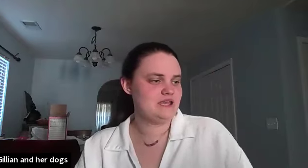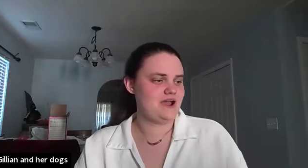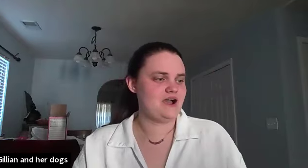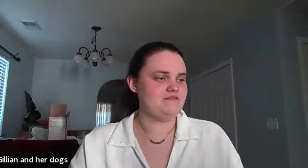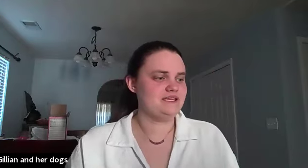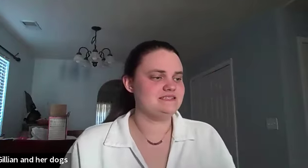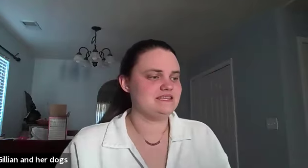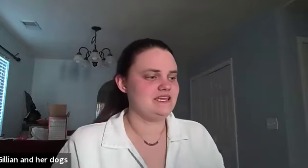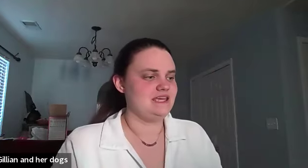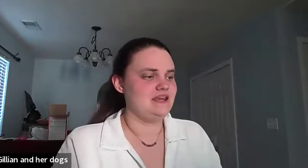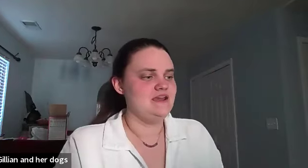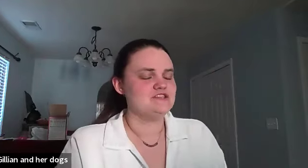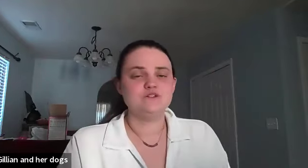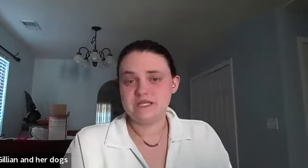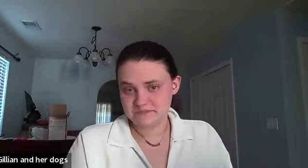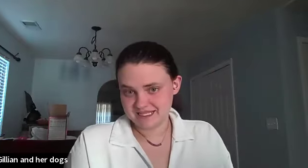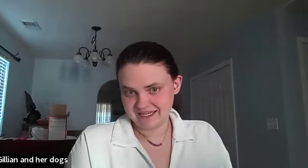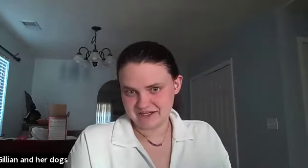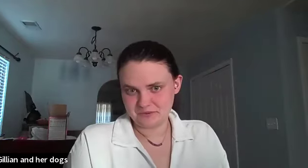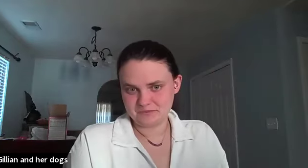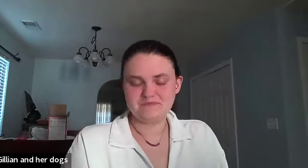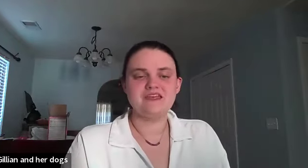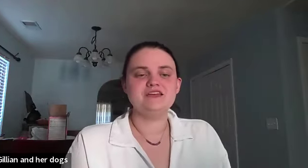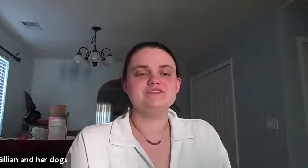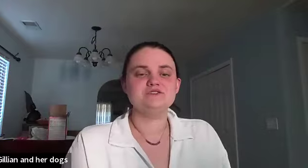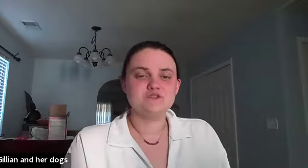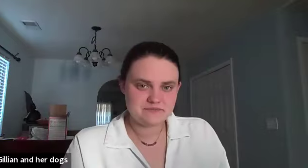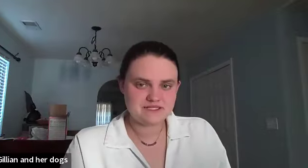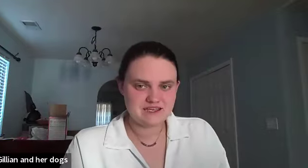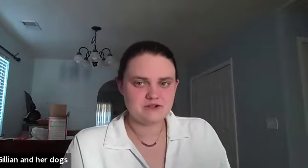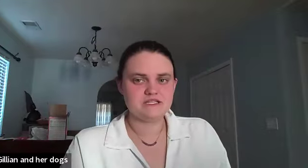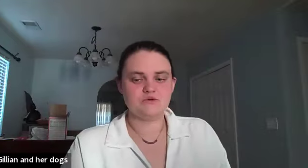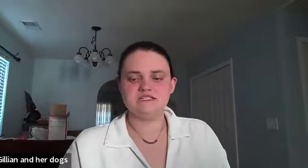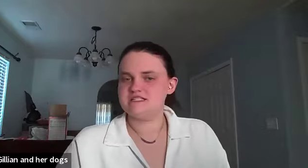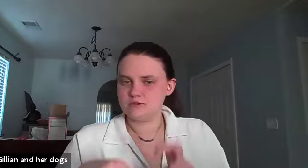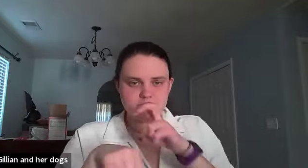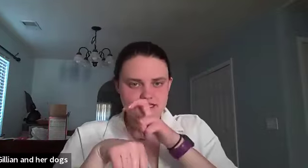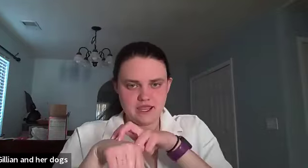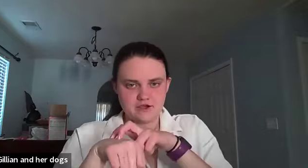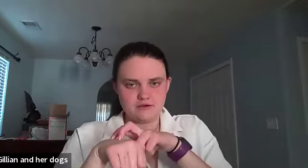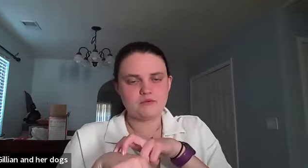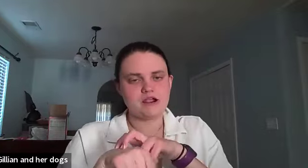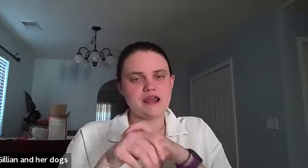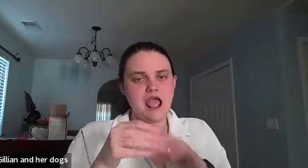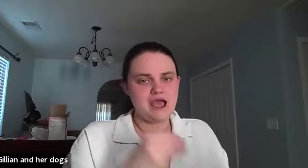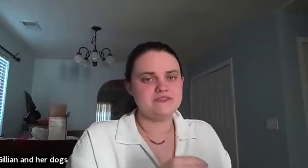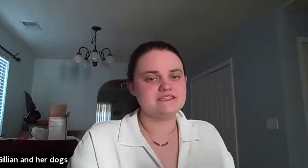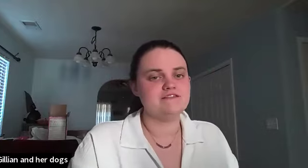we have is then sweet potato. So sweet potato is going to still be potato, but we're going to add the sign